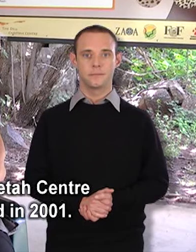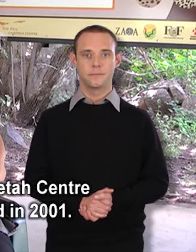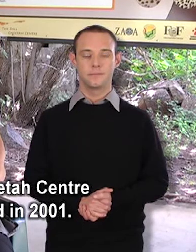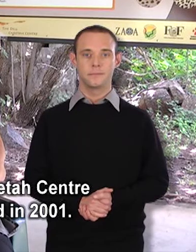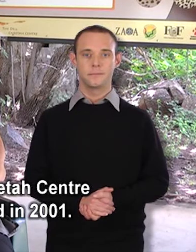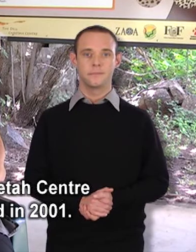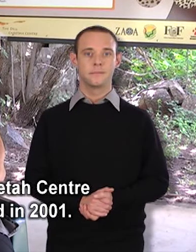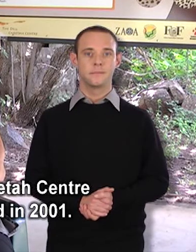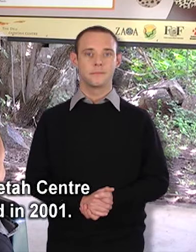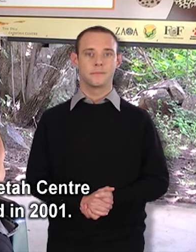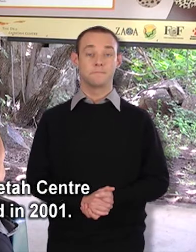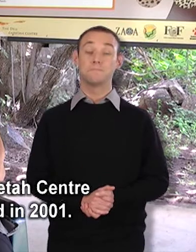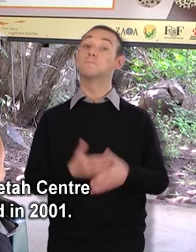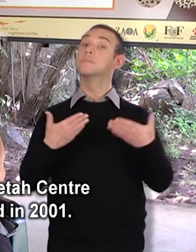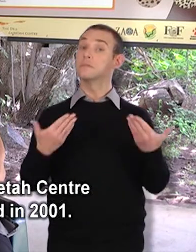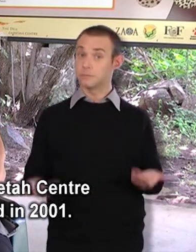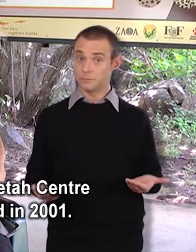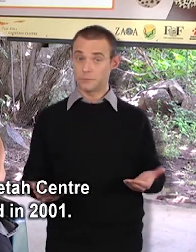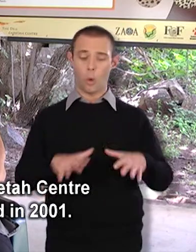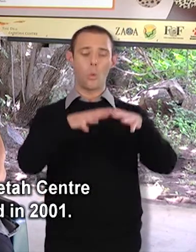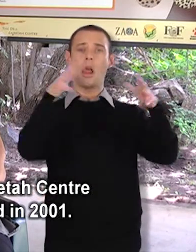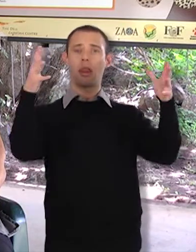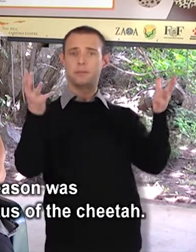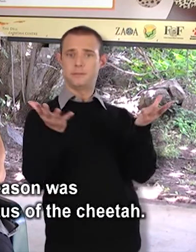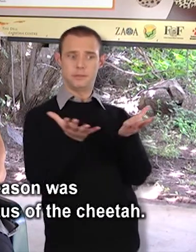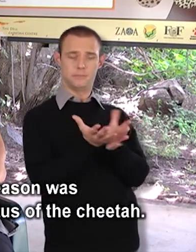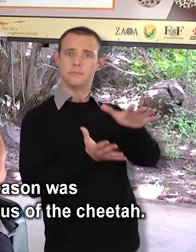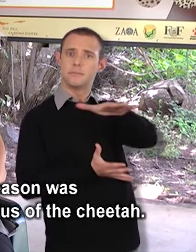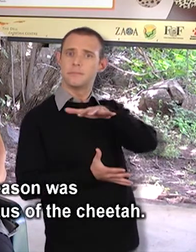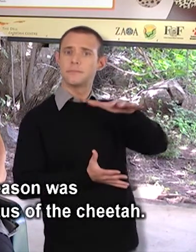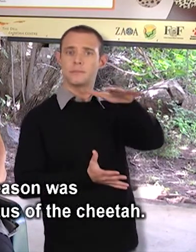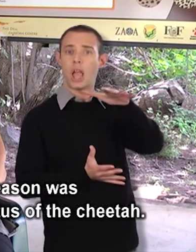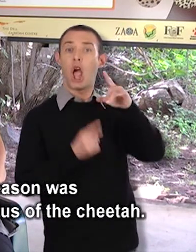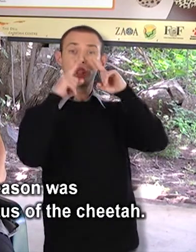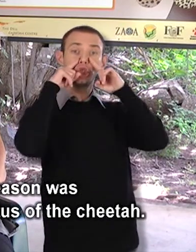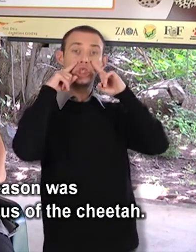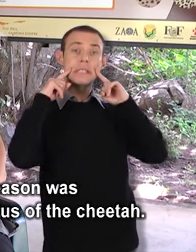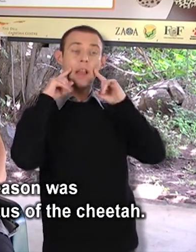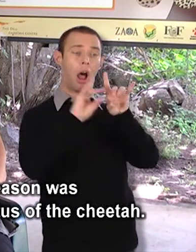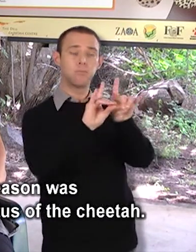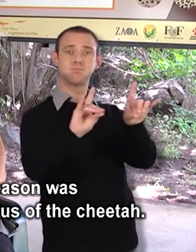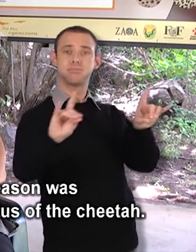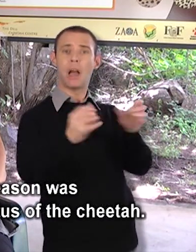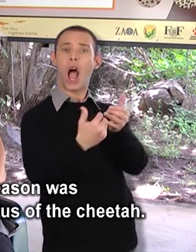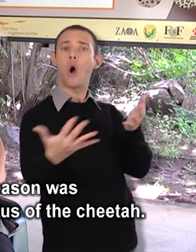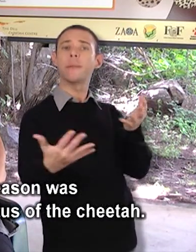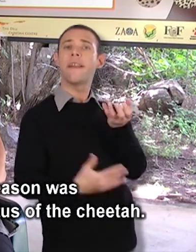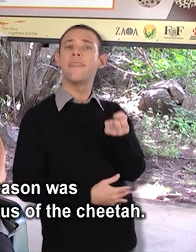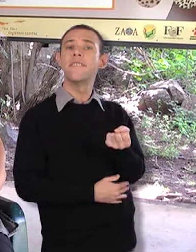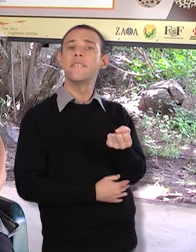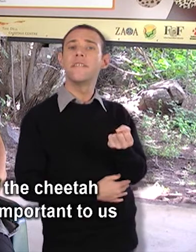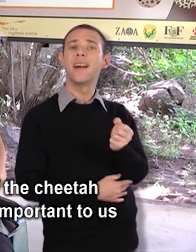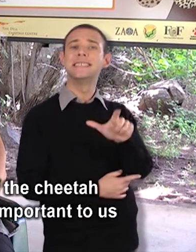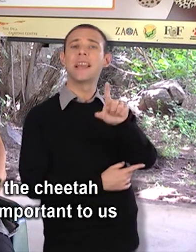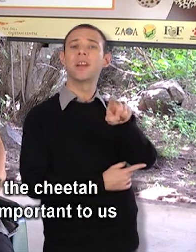The Dell Cheetah Centre was started in about 2001. And the main reason was the endangered status of the